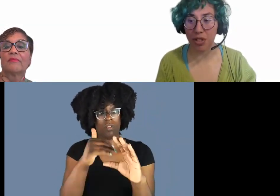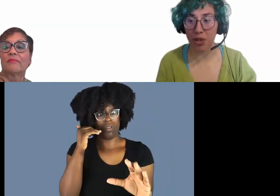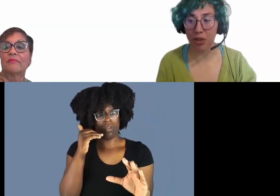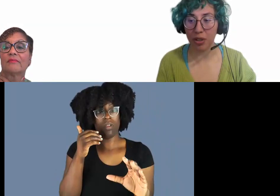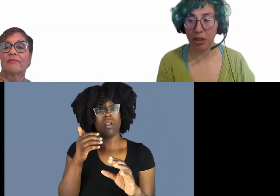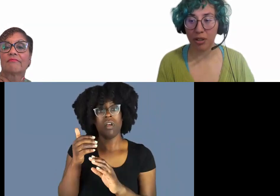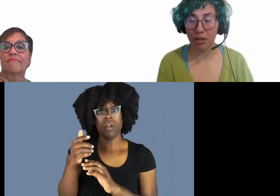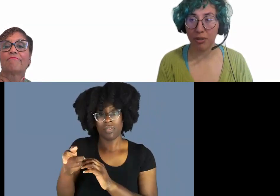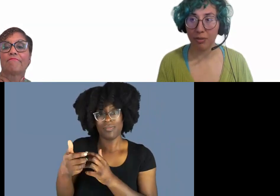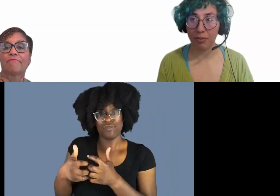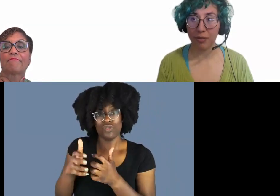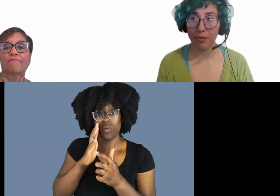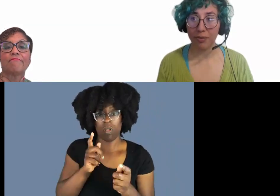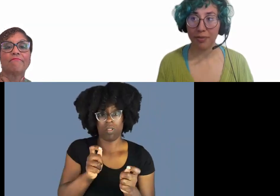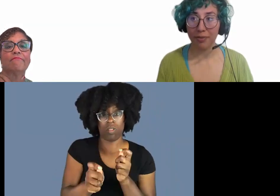as much.